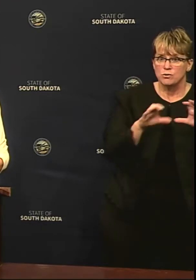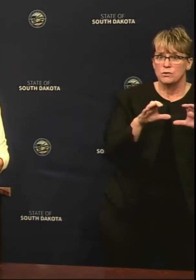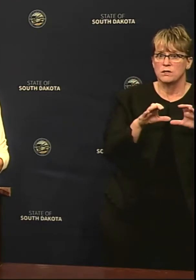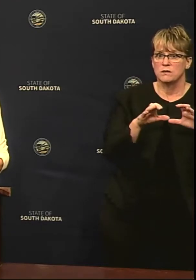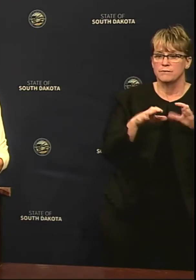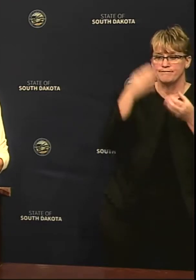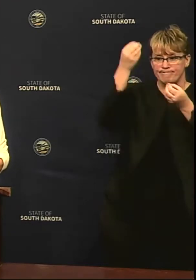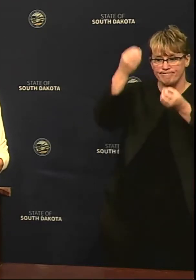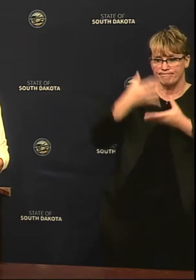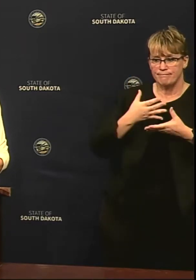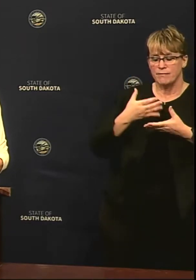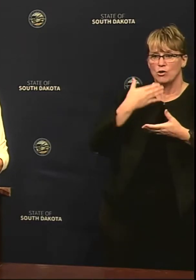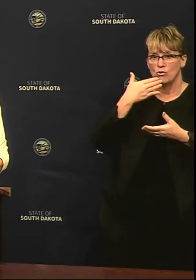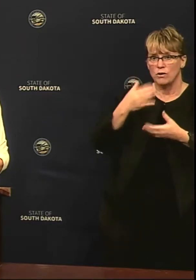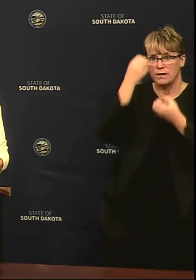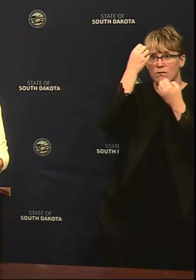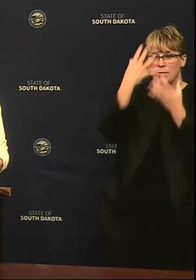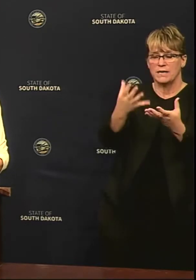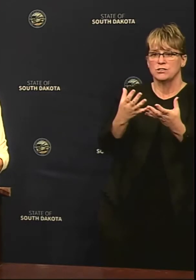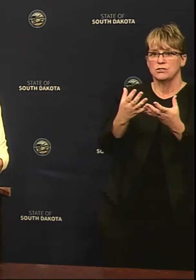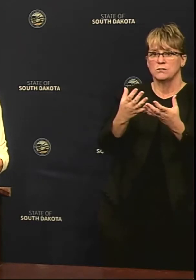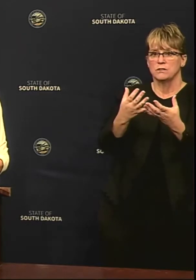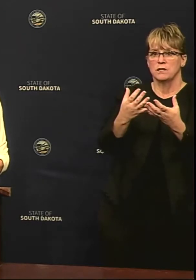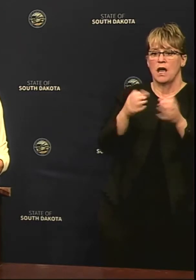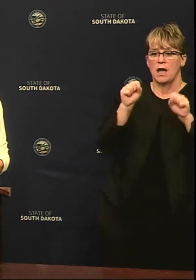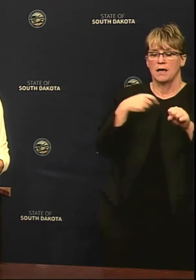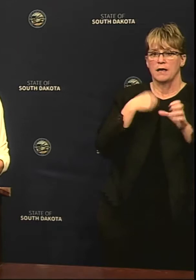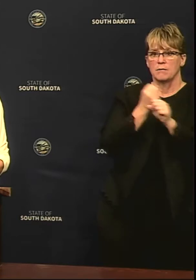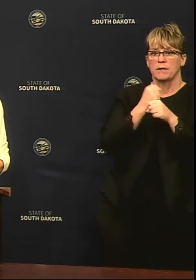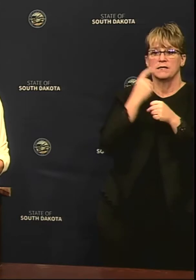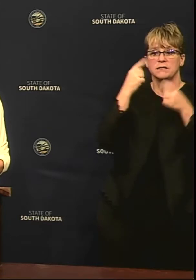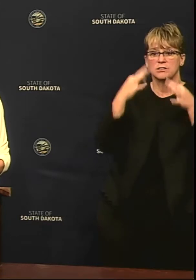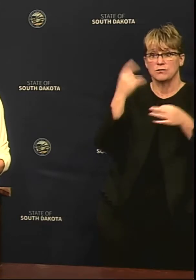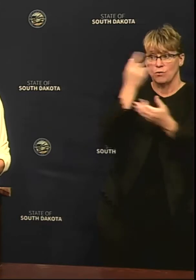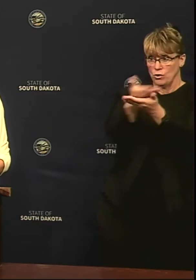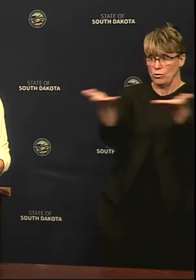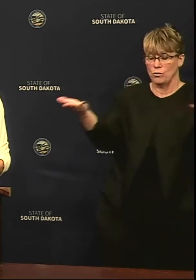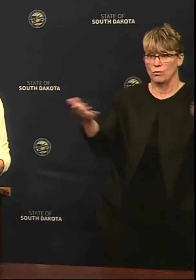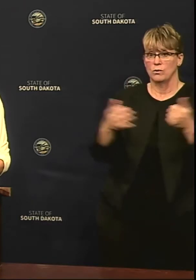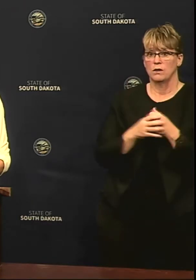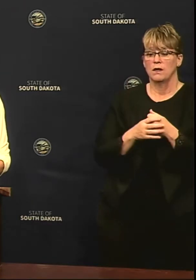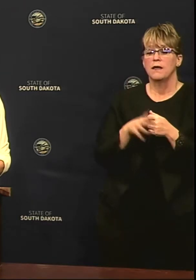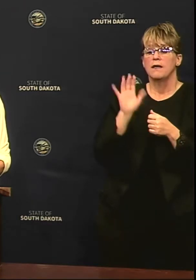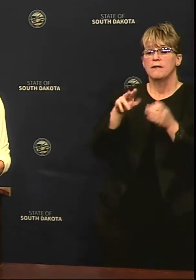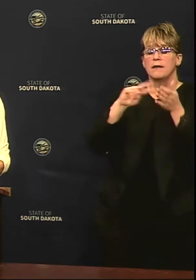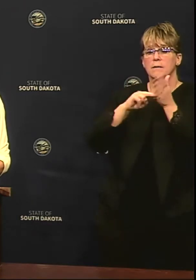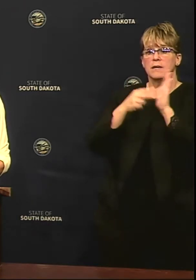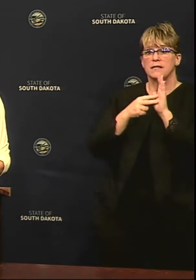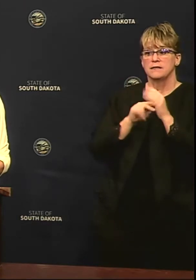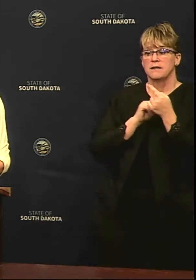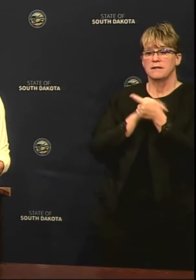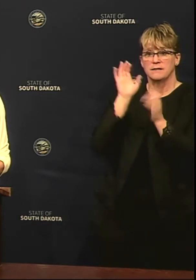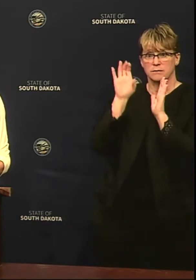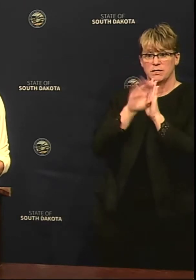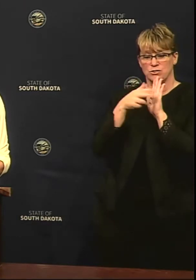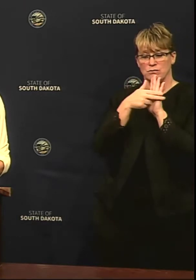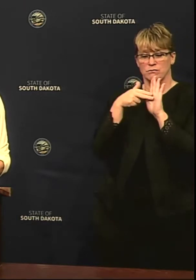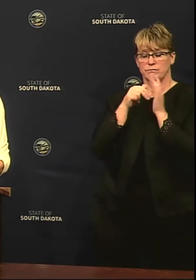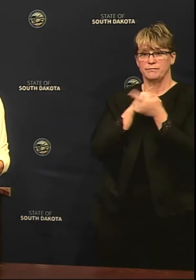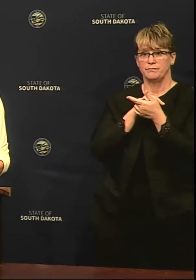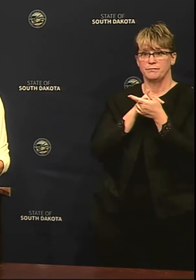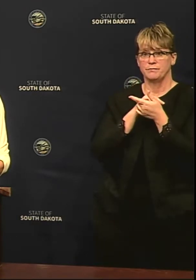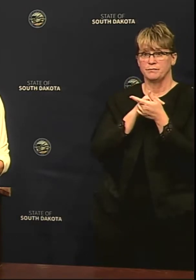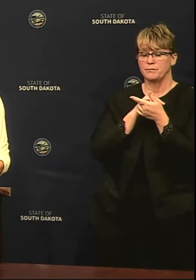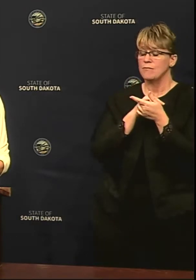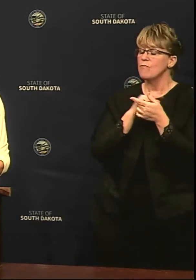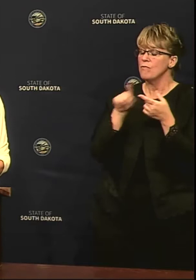me informed information so that I can make decisions for you. That means that looking at this chart in front of us,